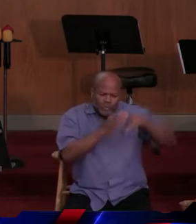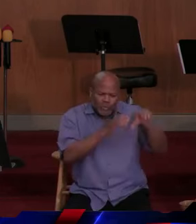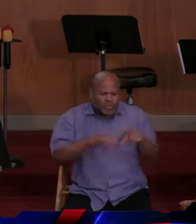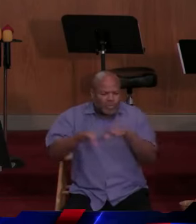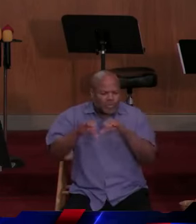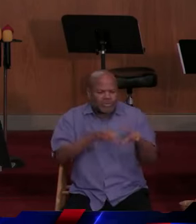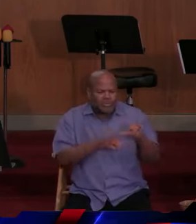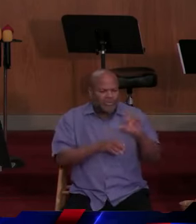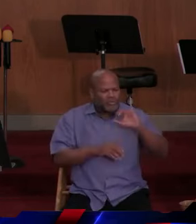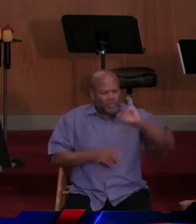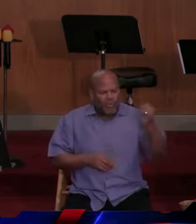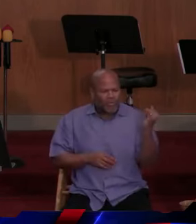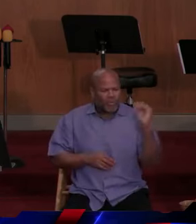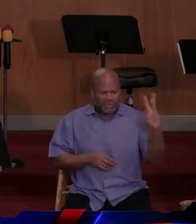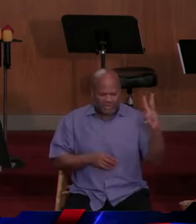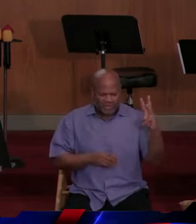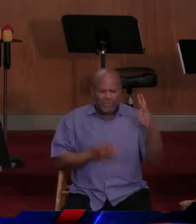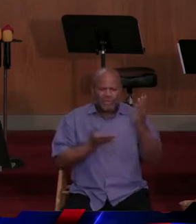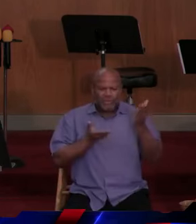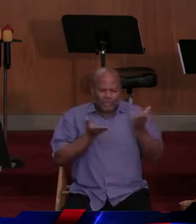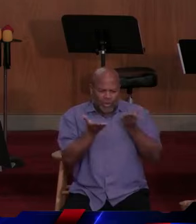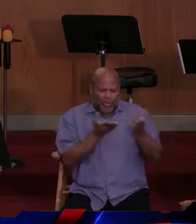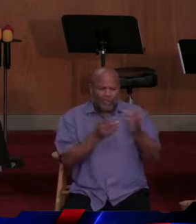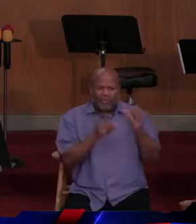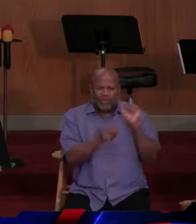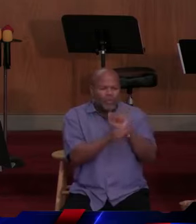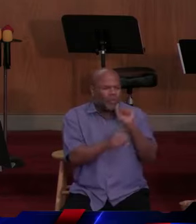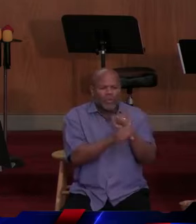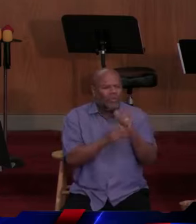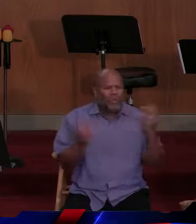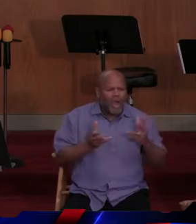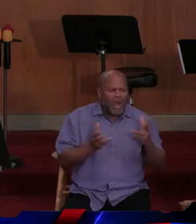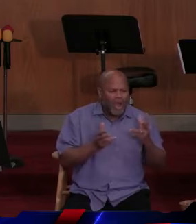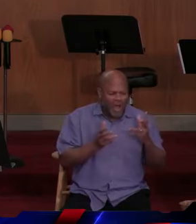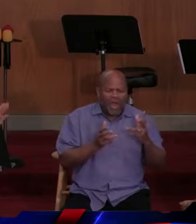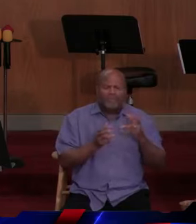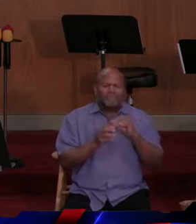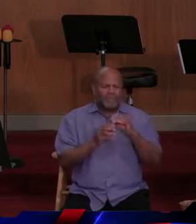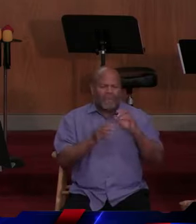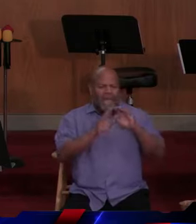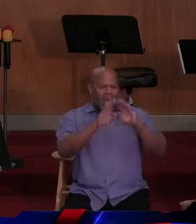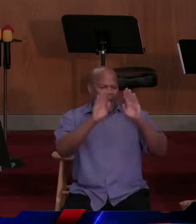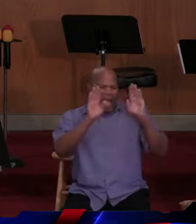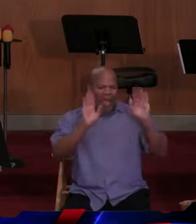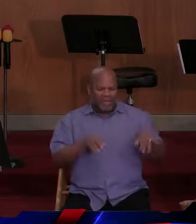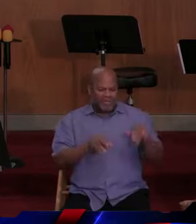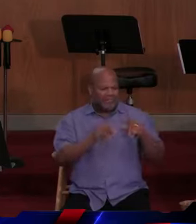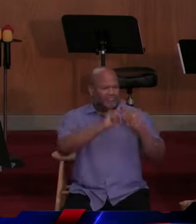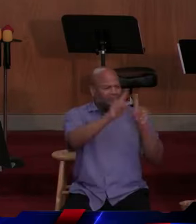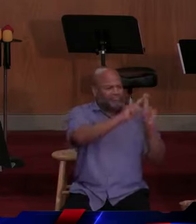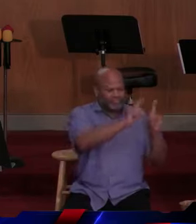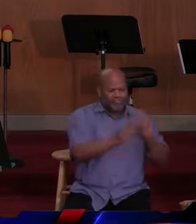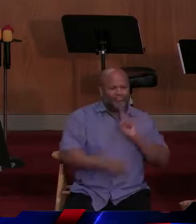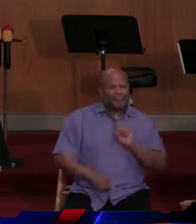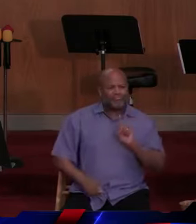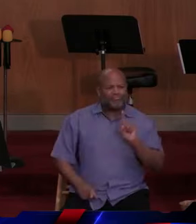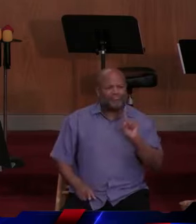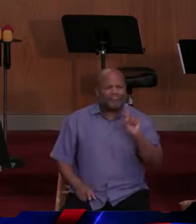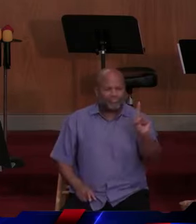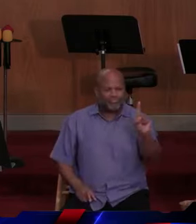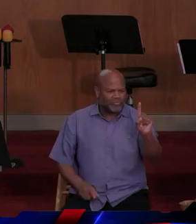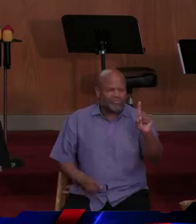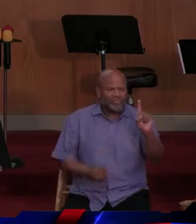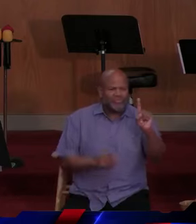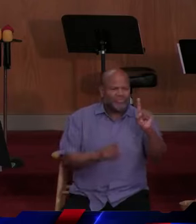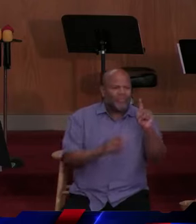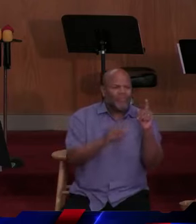Witness service work of standing on corners and knocking on doors with watchtowers. Now, remember,